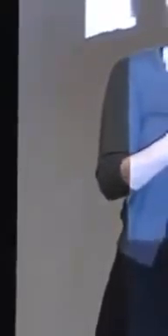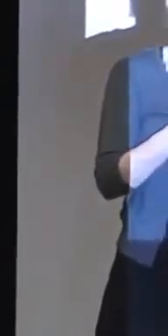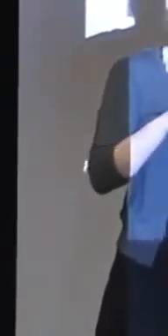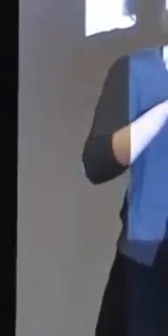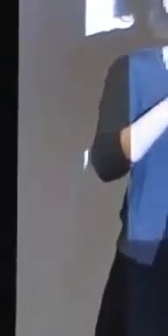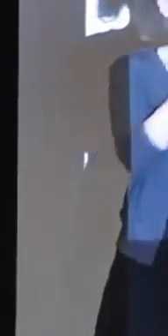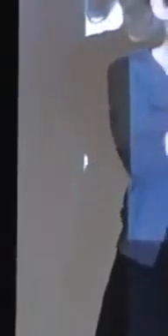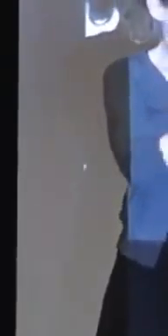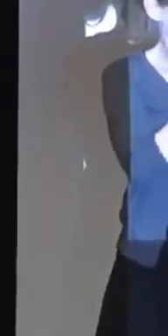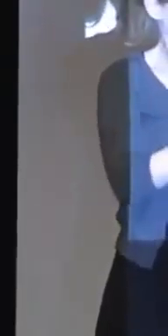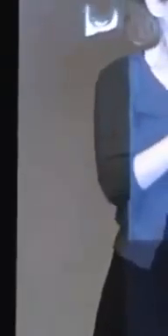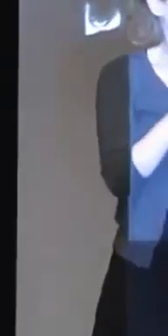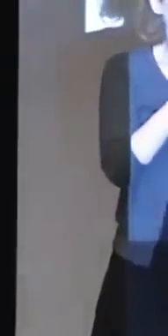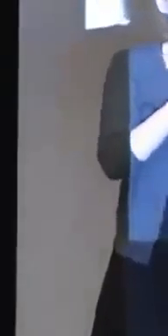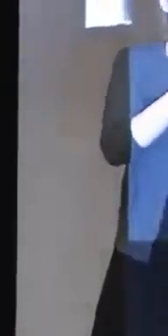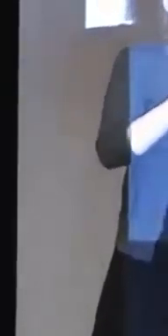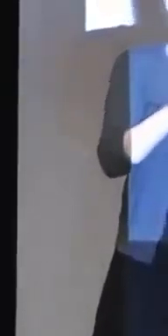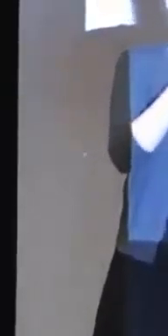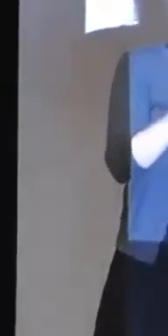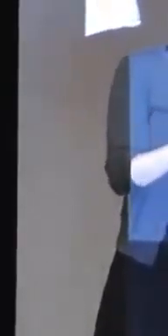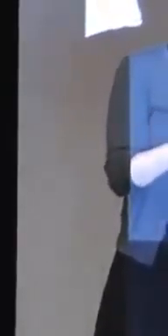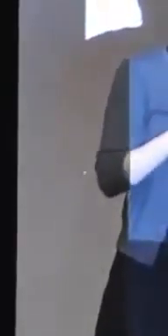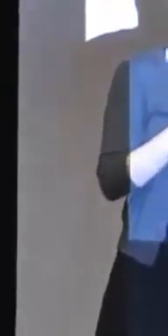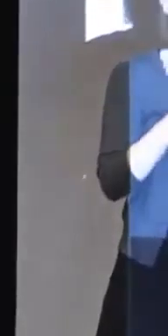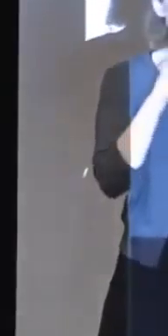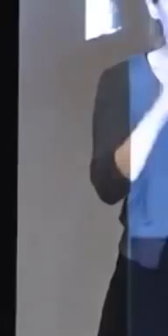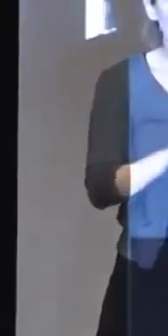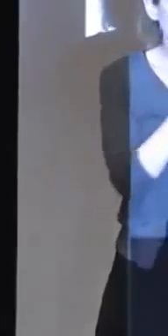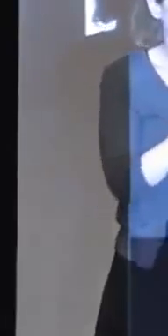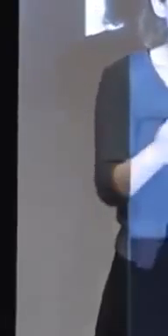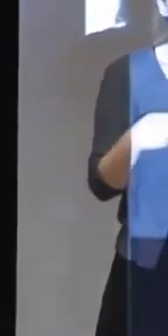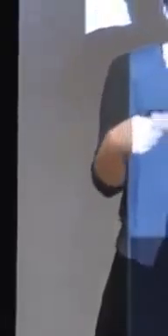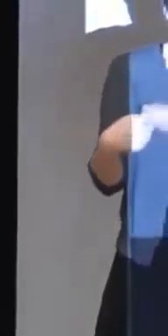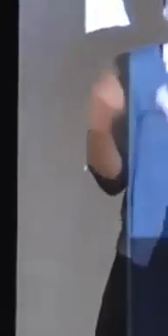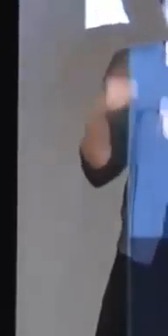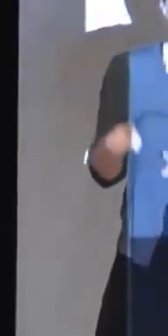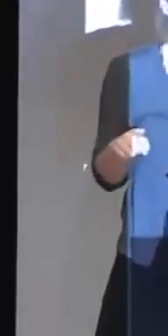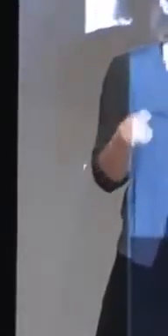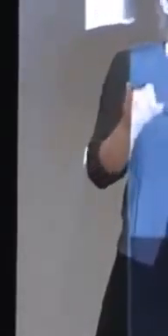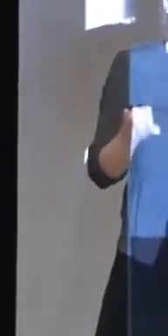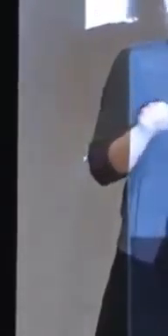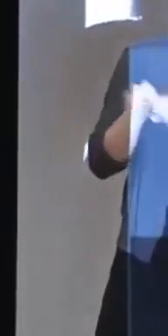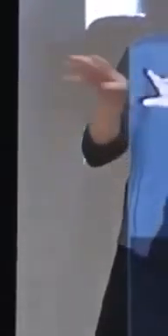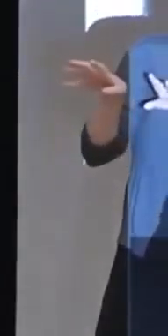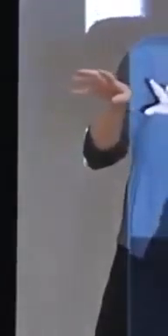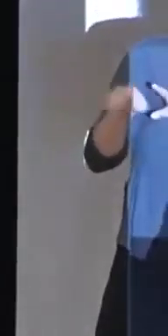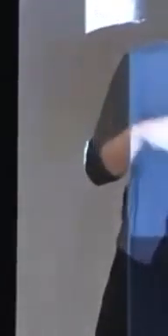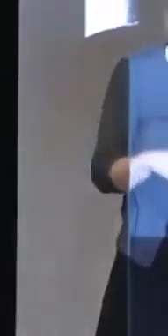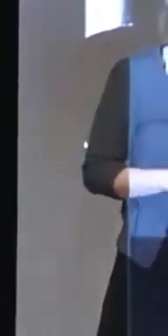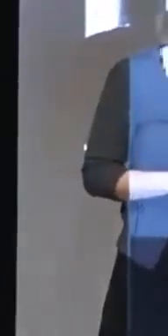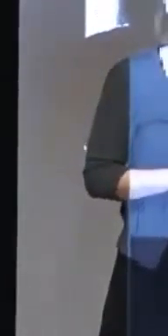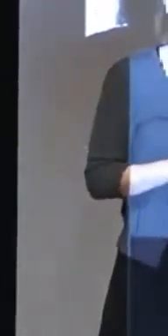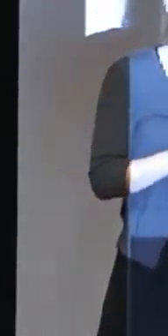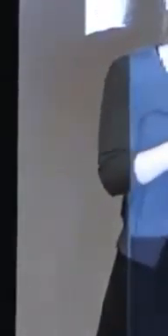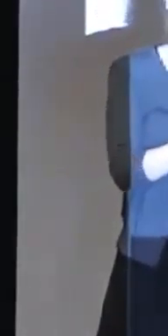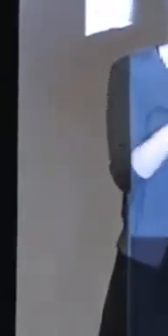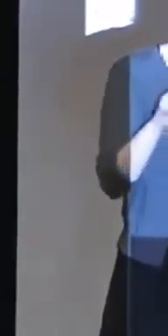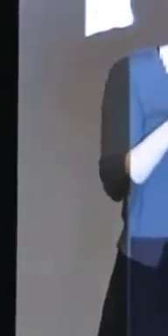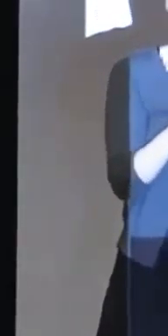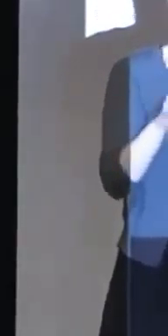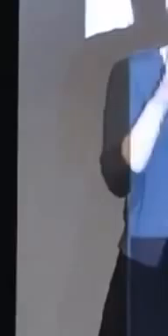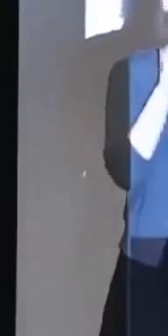and that's where we report out in paper everything that has happened, as well as online, those proceedings are being posted